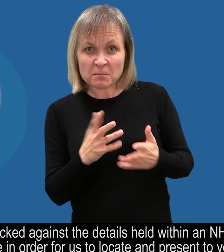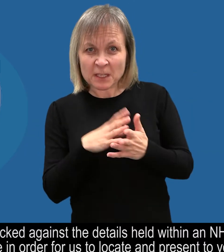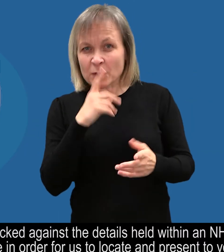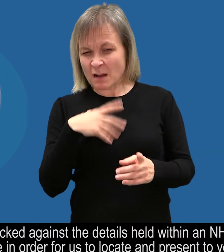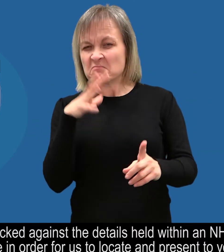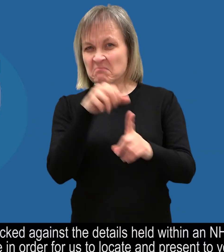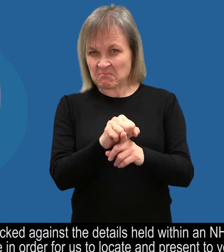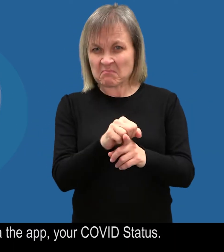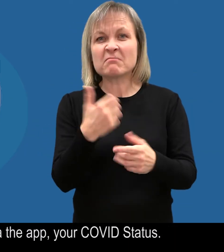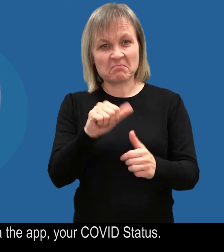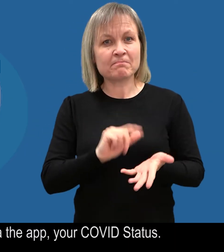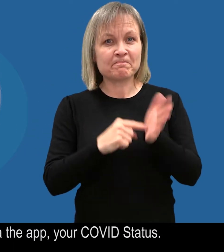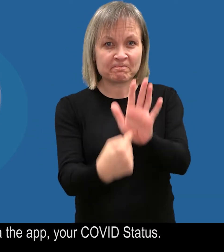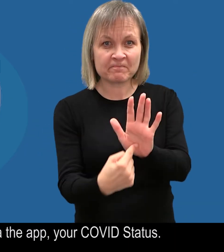your COVID status.